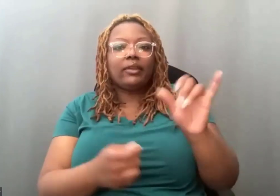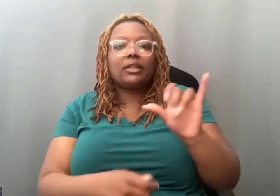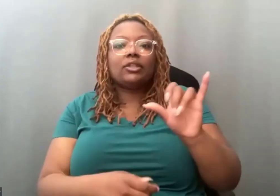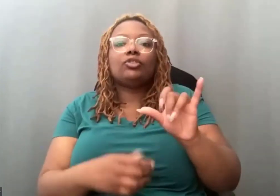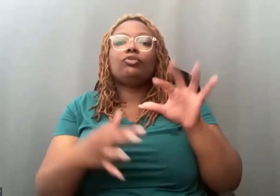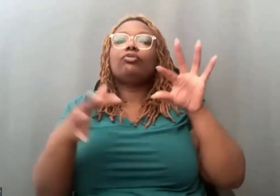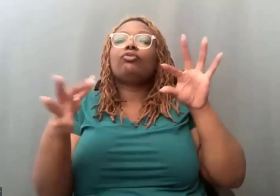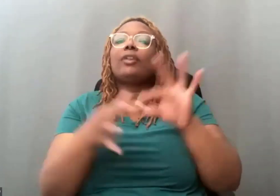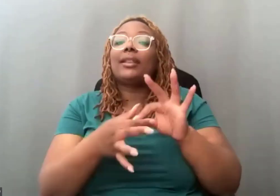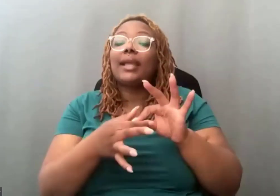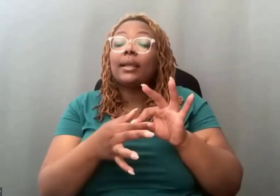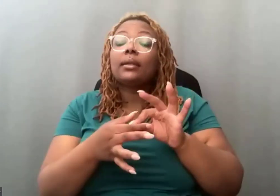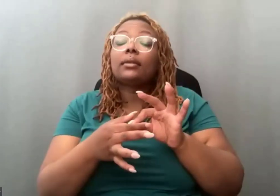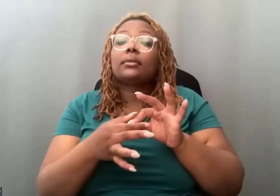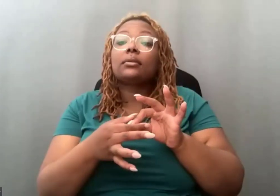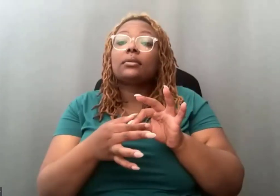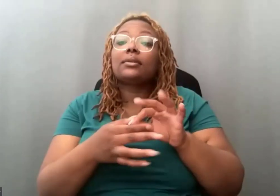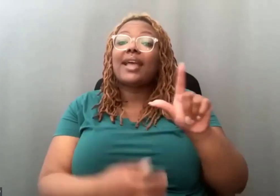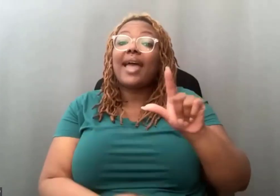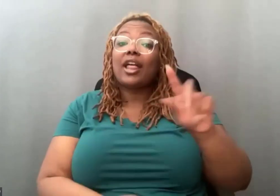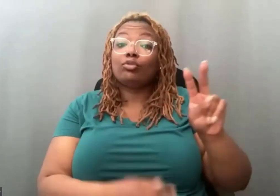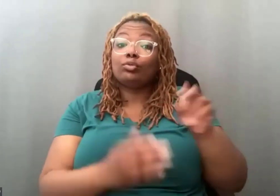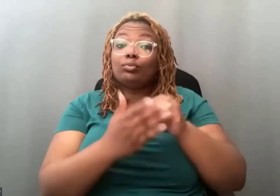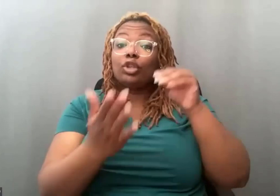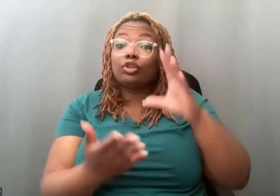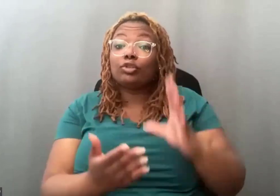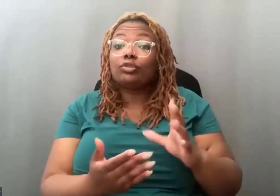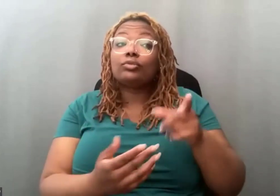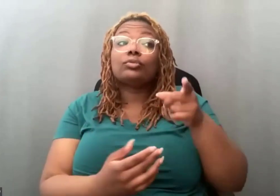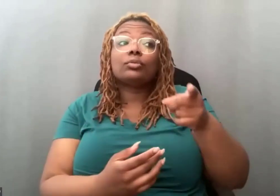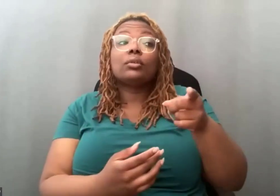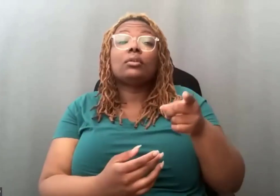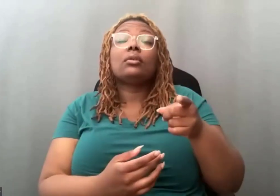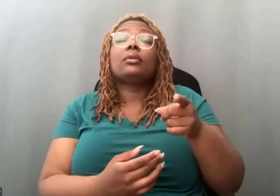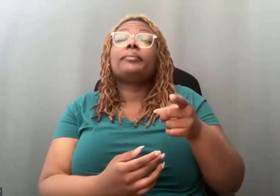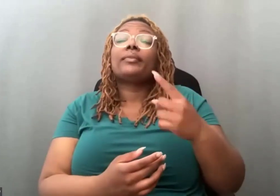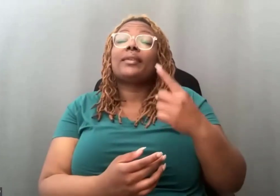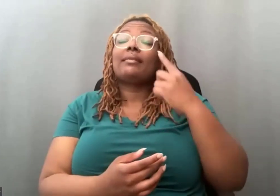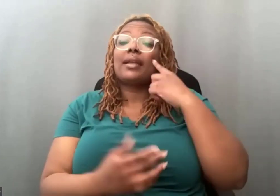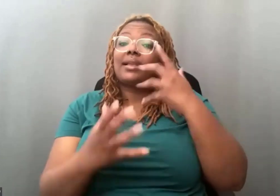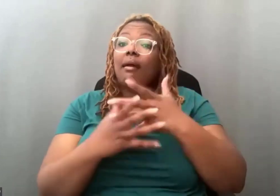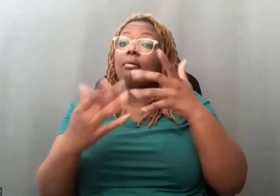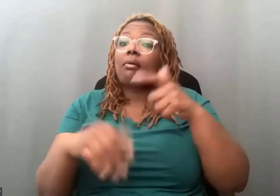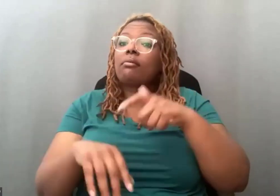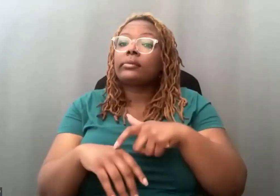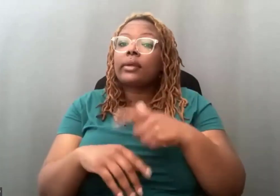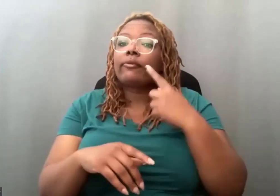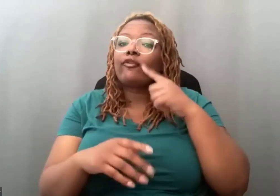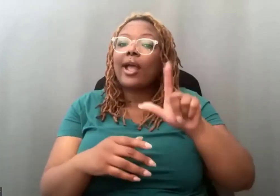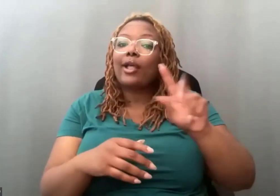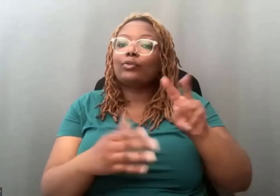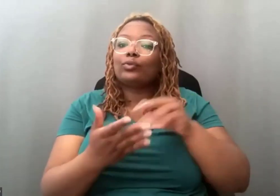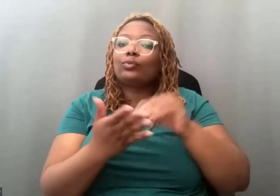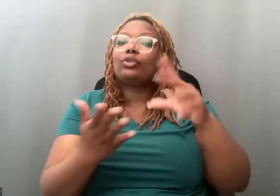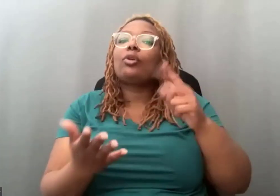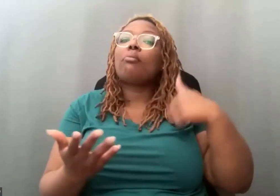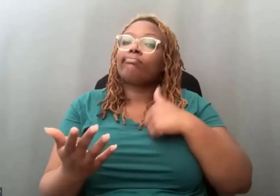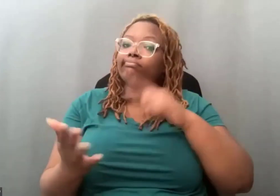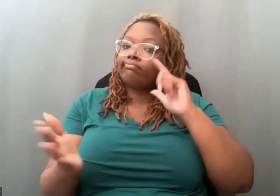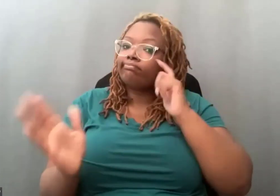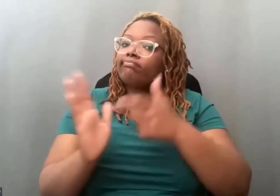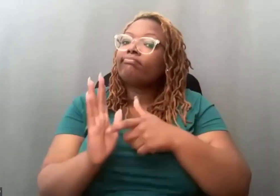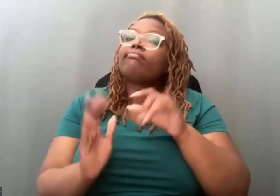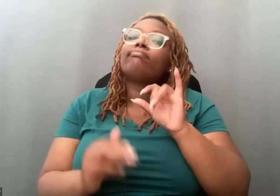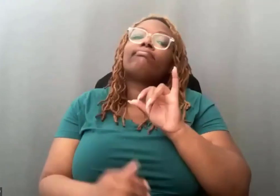in relation to L2 learners. And I think a lot of times what I've noticed